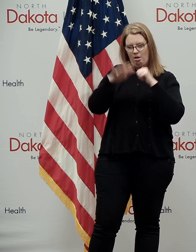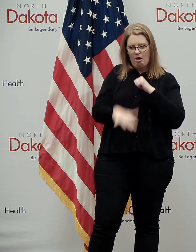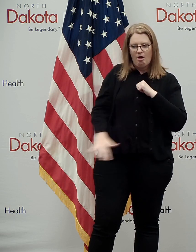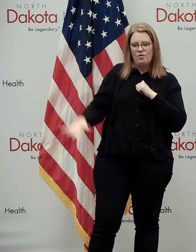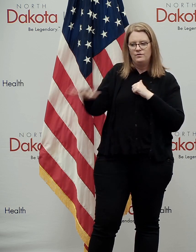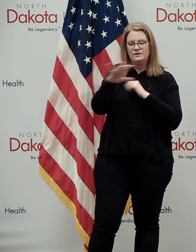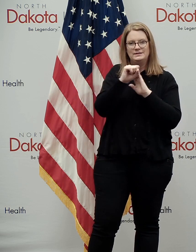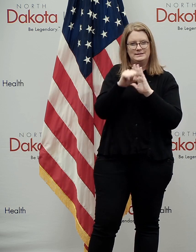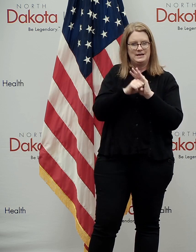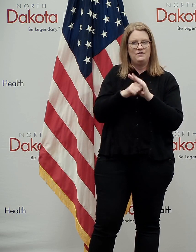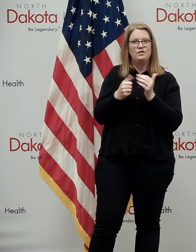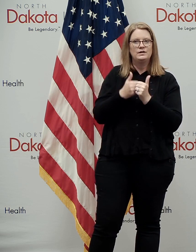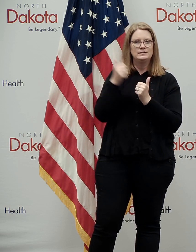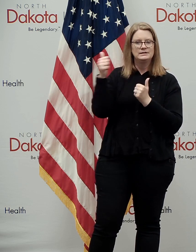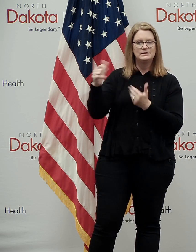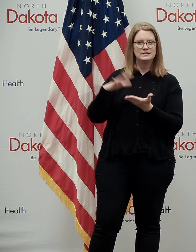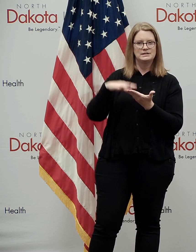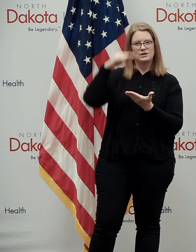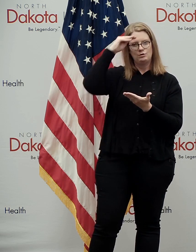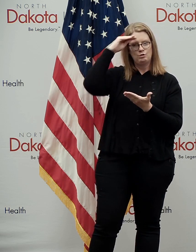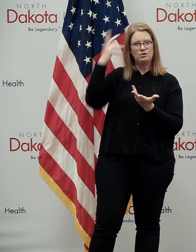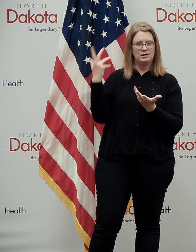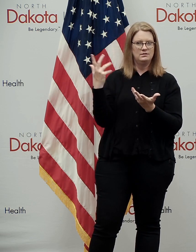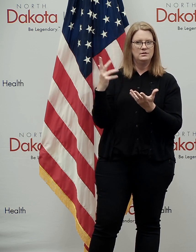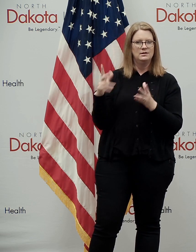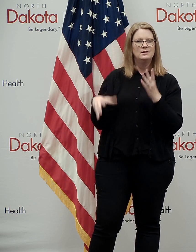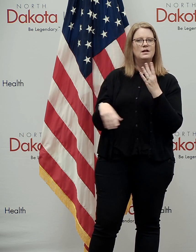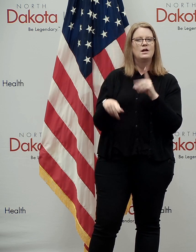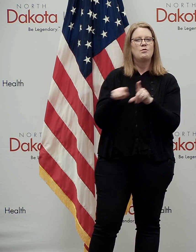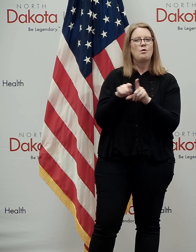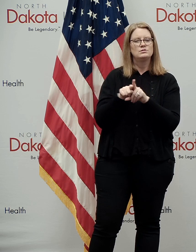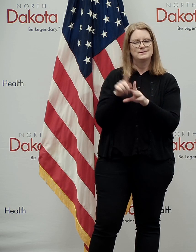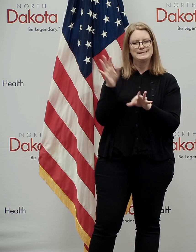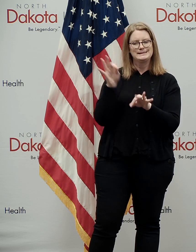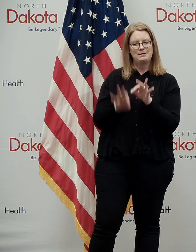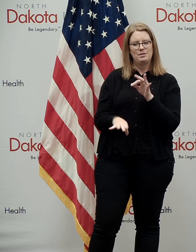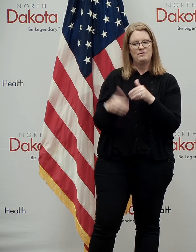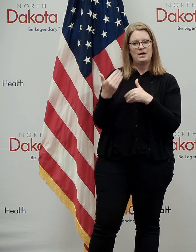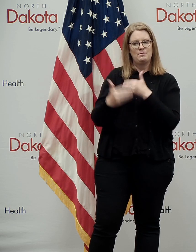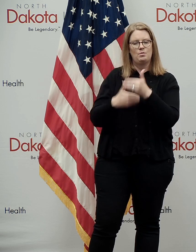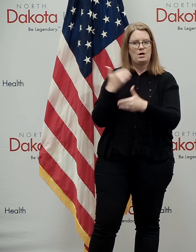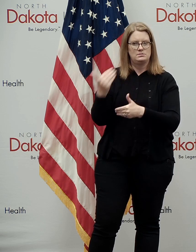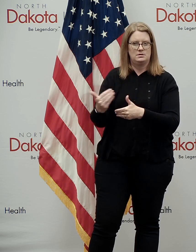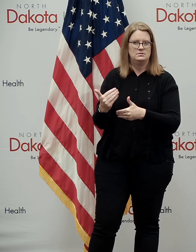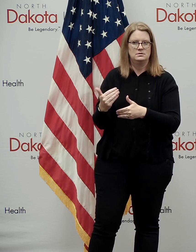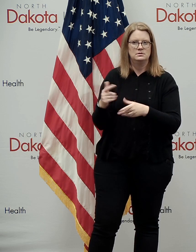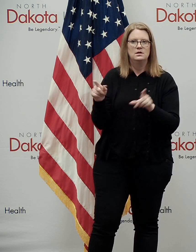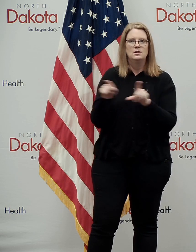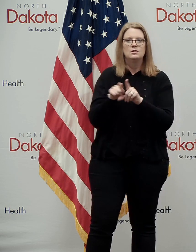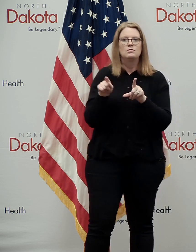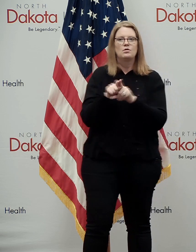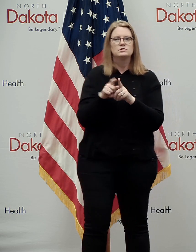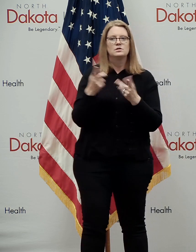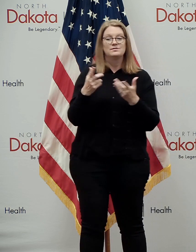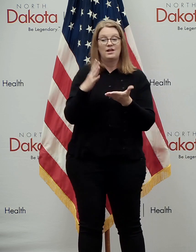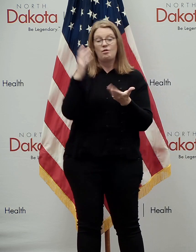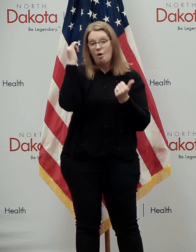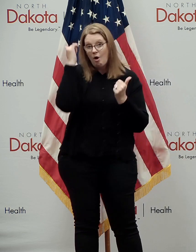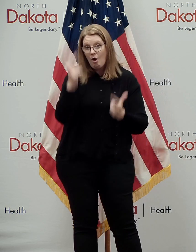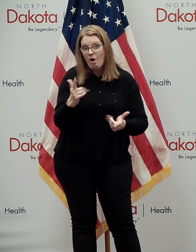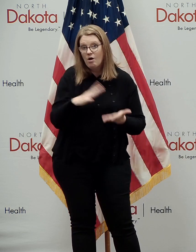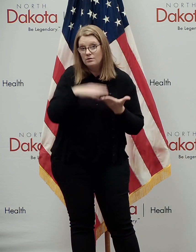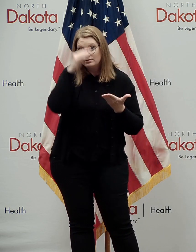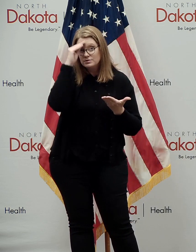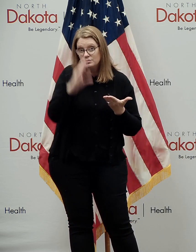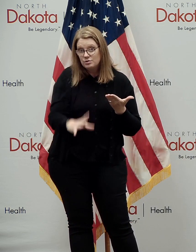for distance learning that will add consistency and simplicity to the process and help us move towards the recognition that every student in our